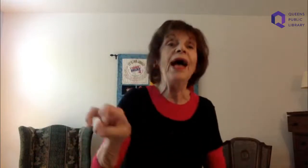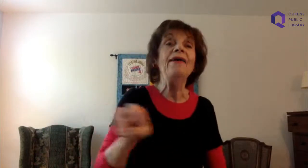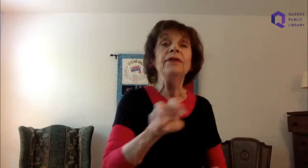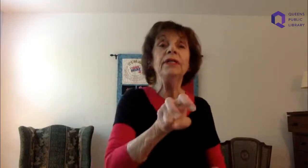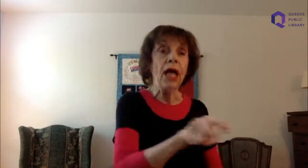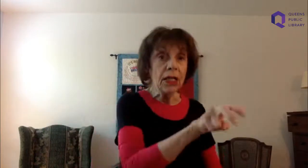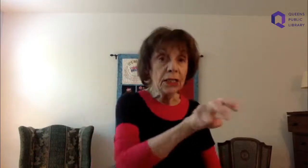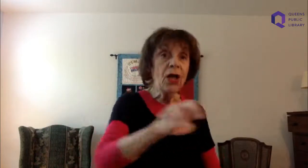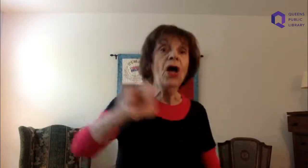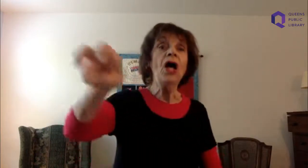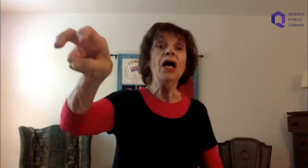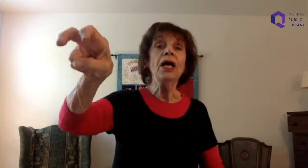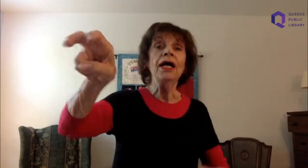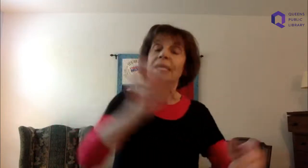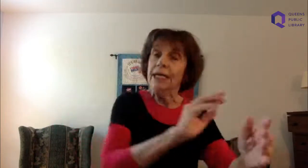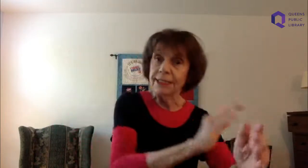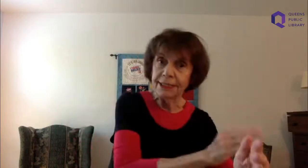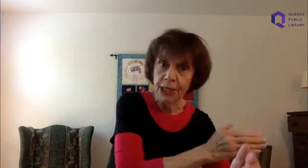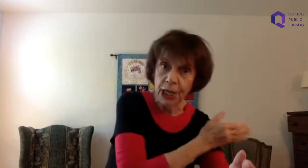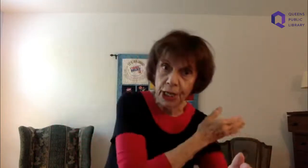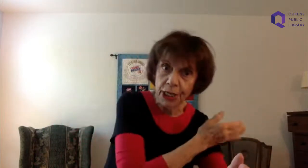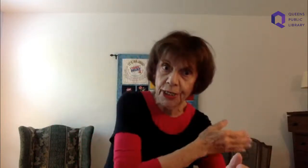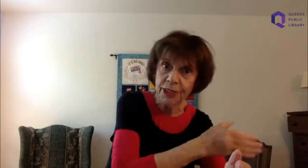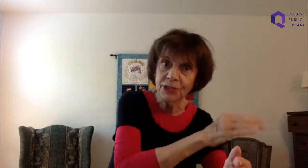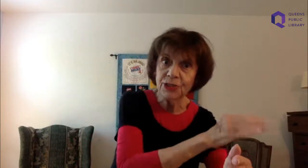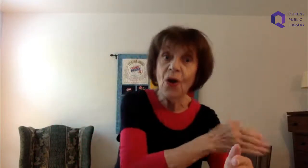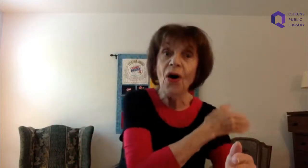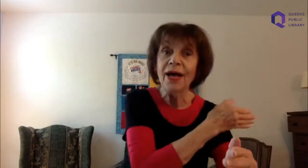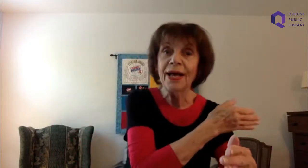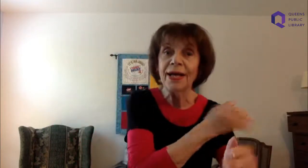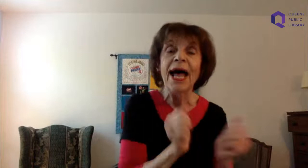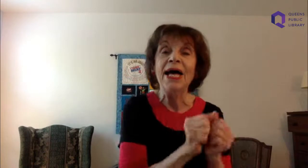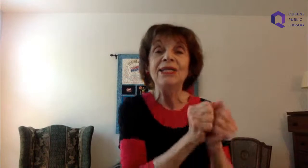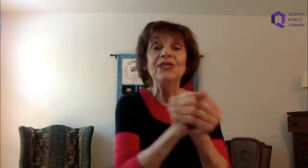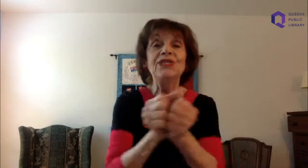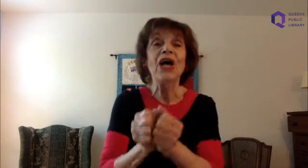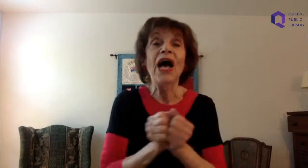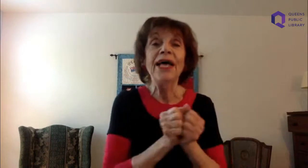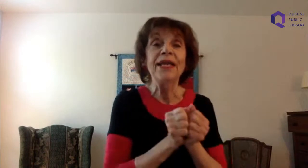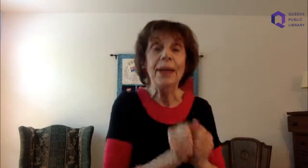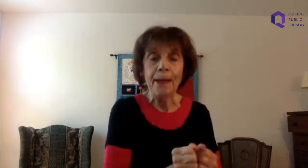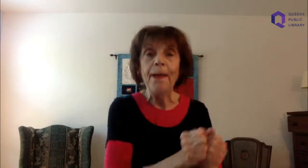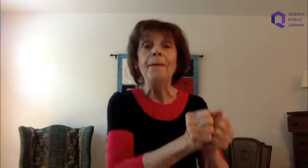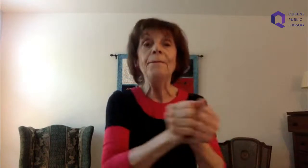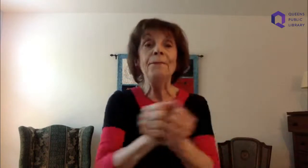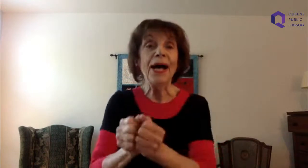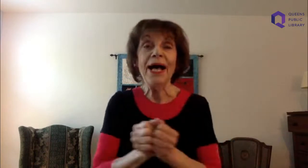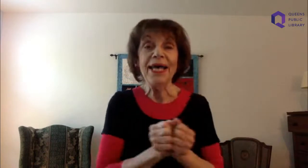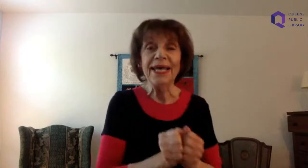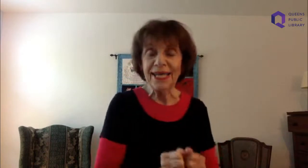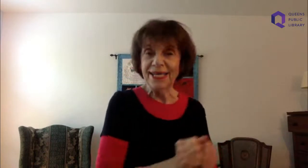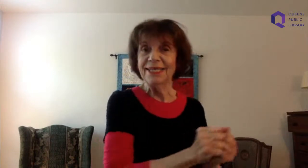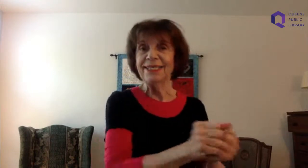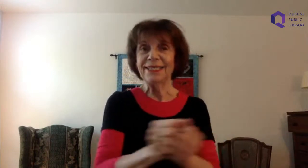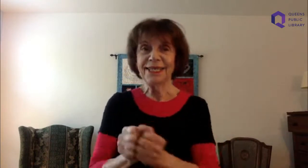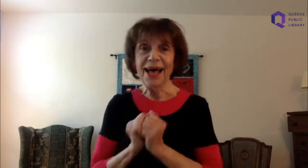travel along, singing a song, side by